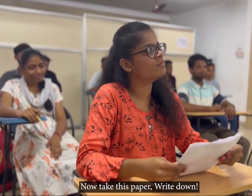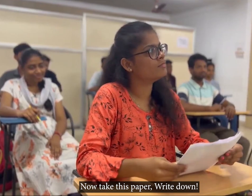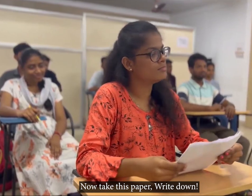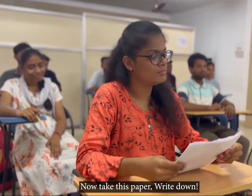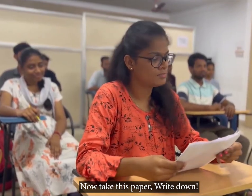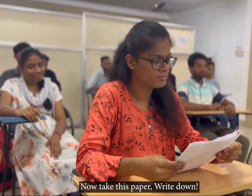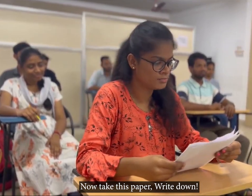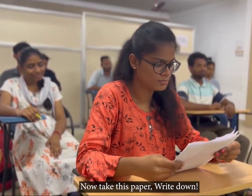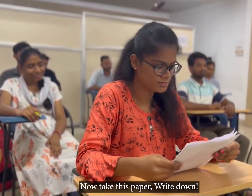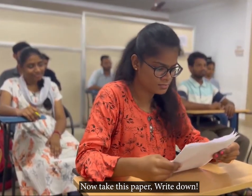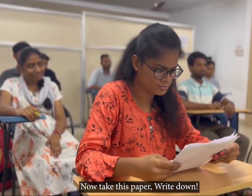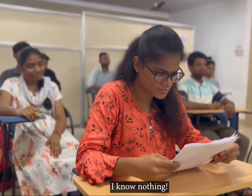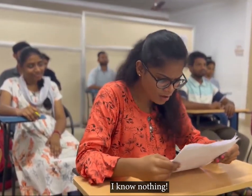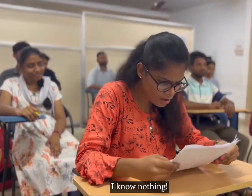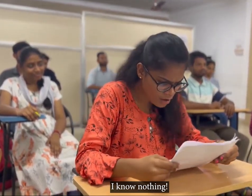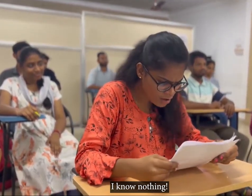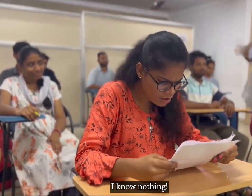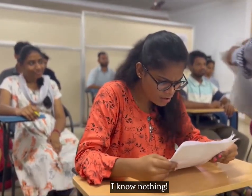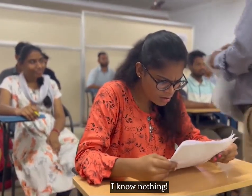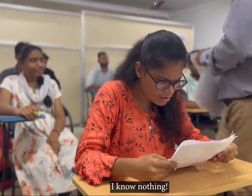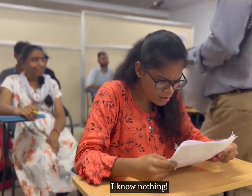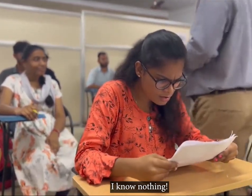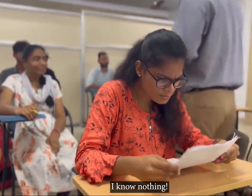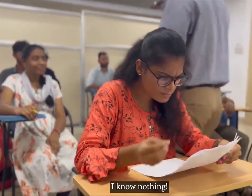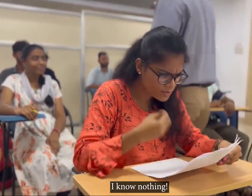Write down. Huh? I know nothing.